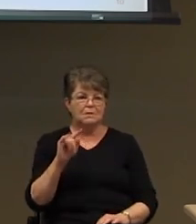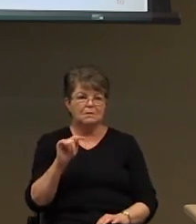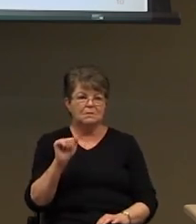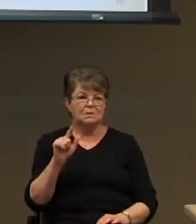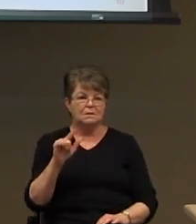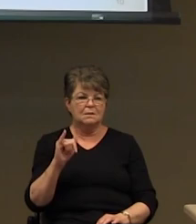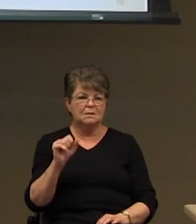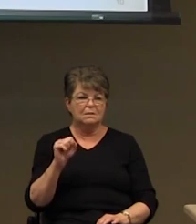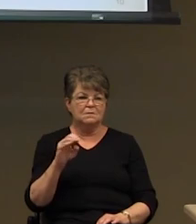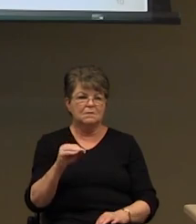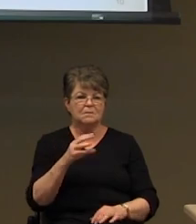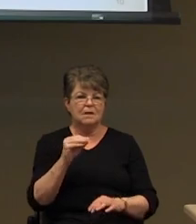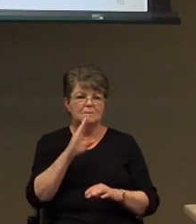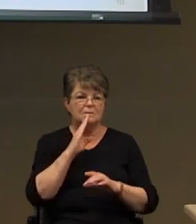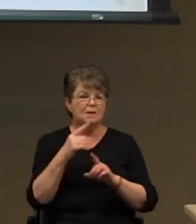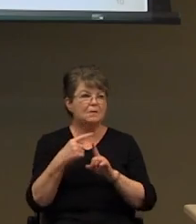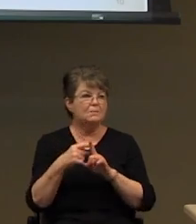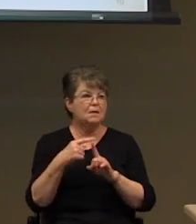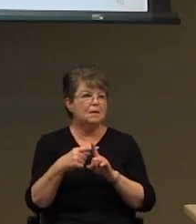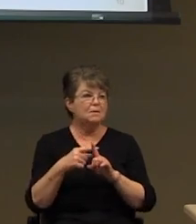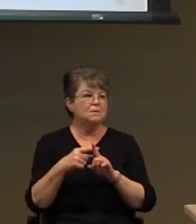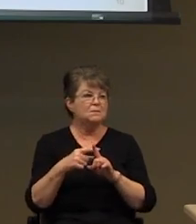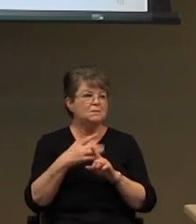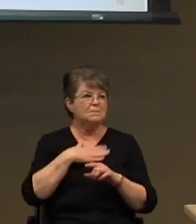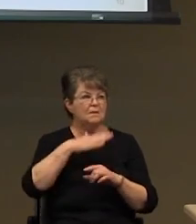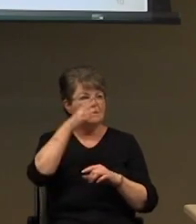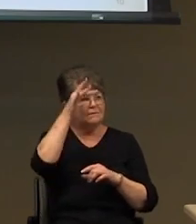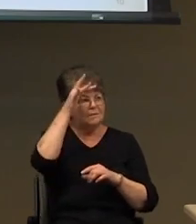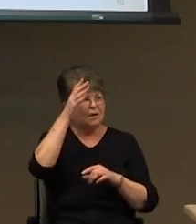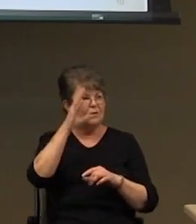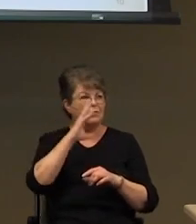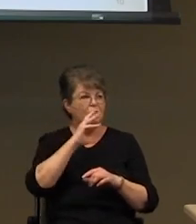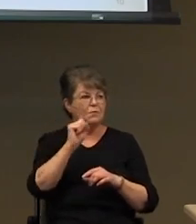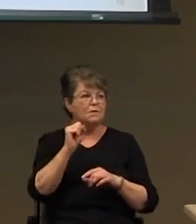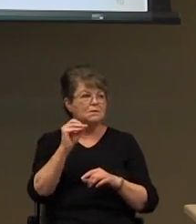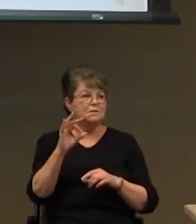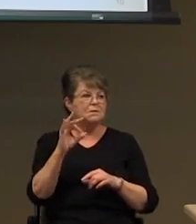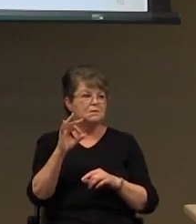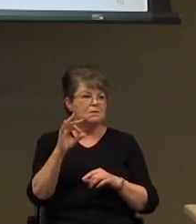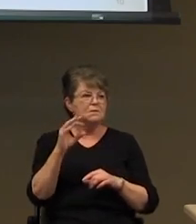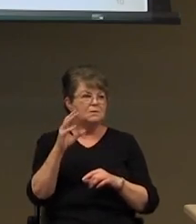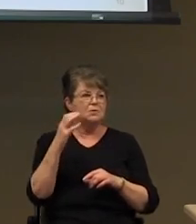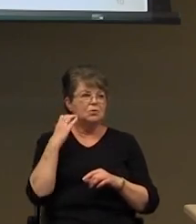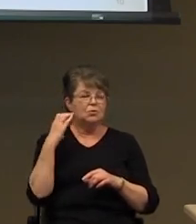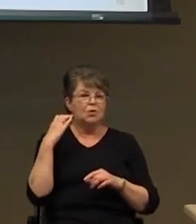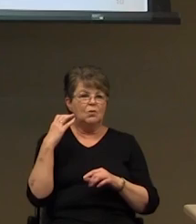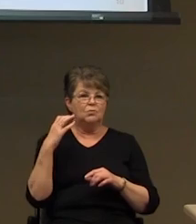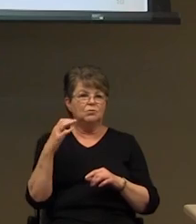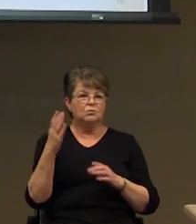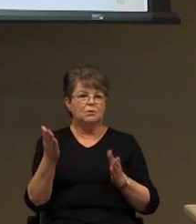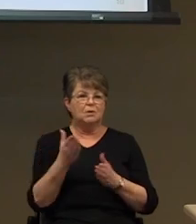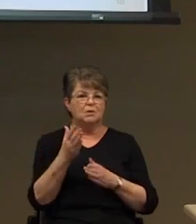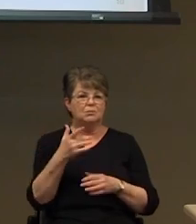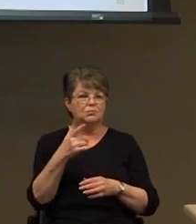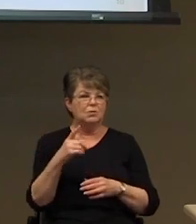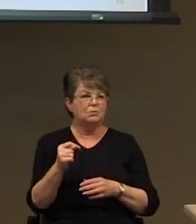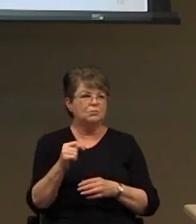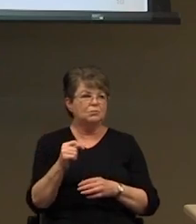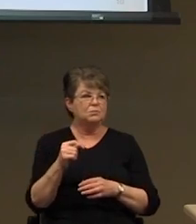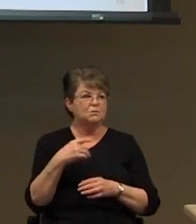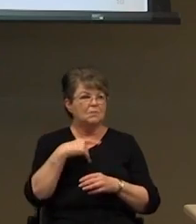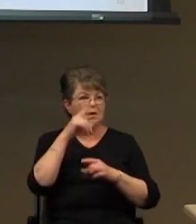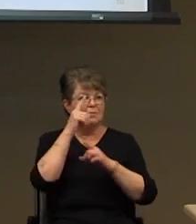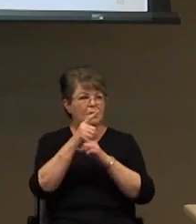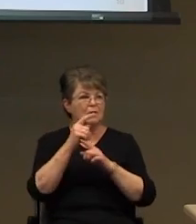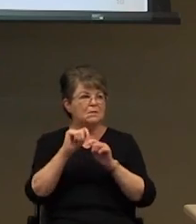And also, being positive, because I come from, my dad was a coach in Georgetown, by the way. Mm-hmm. The coach here in Boyle County, Dan Waxman, a brother